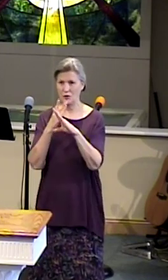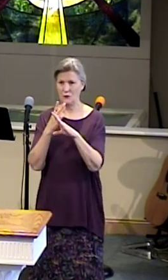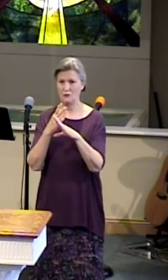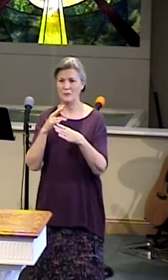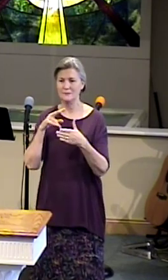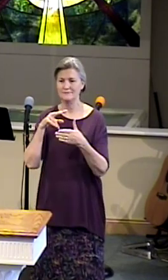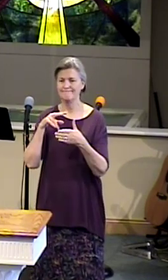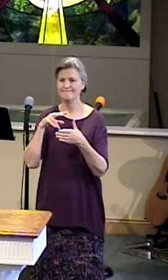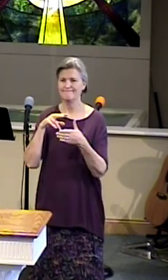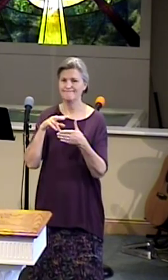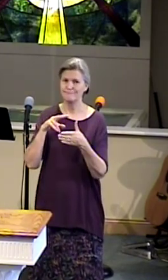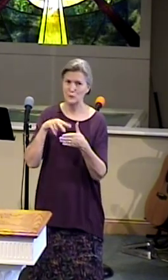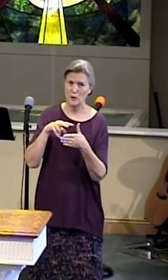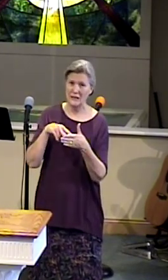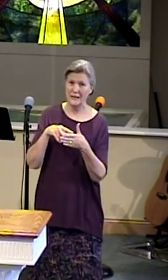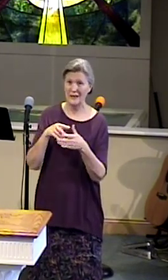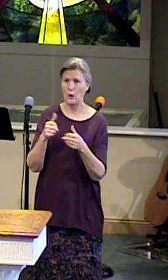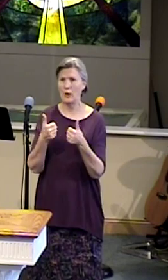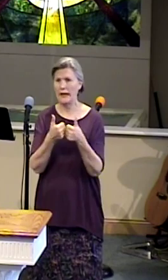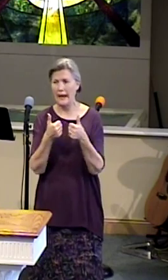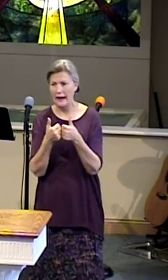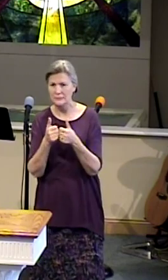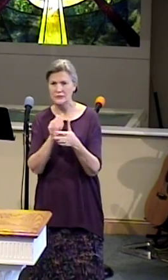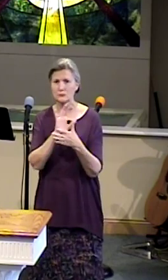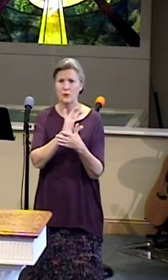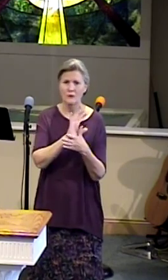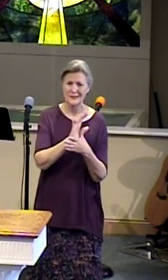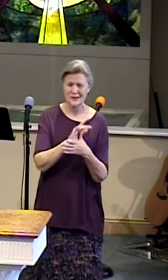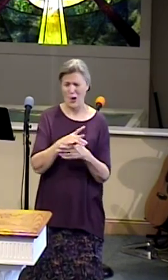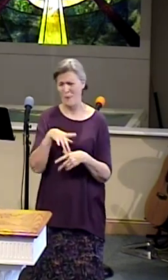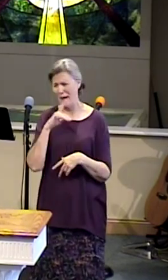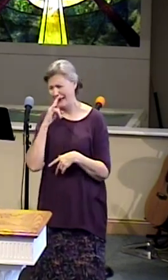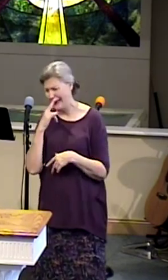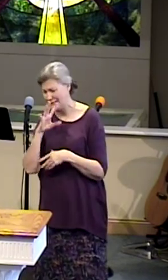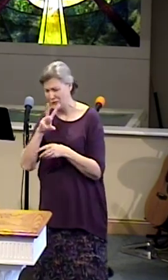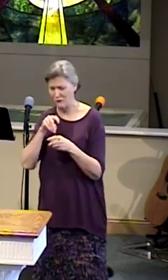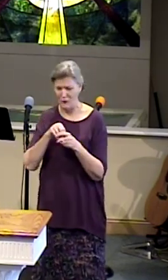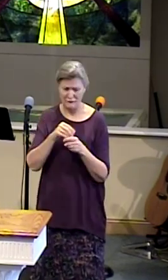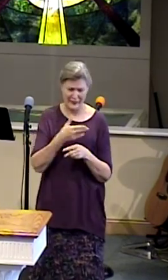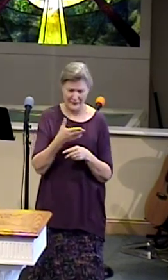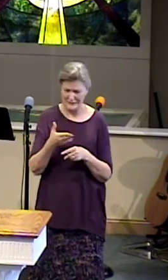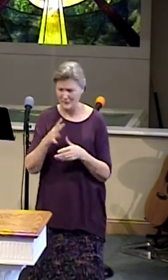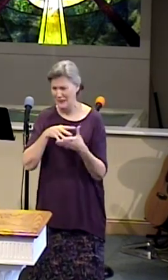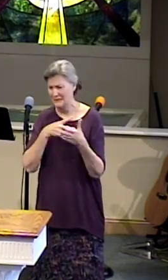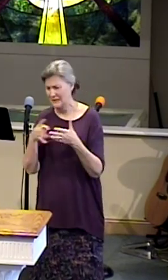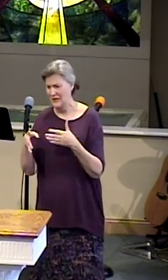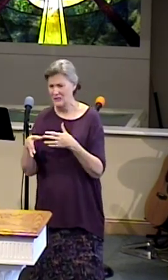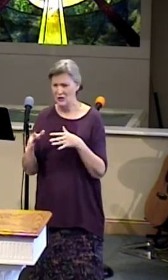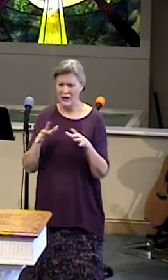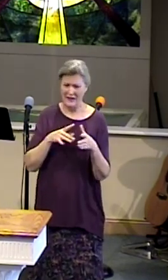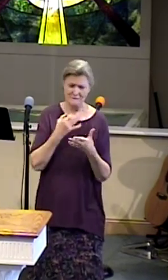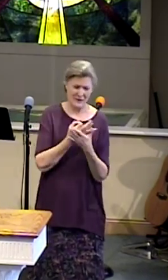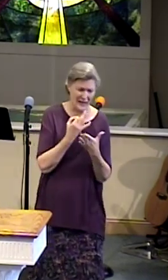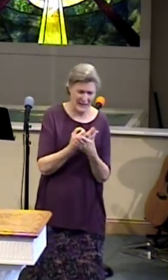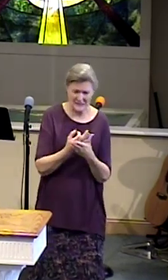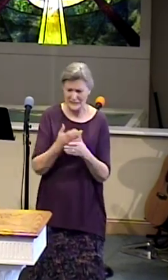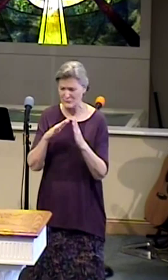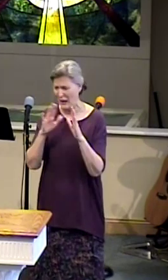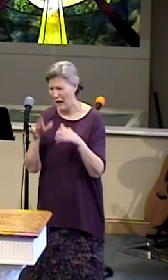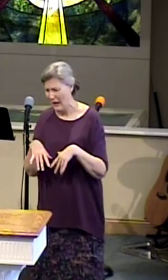What's stopping us? Well, my kids, they're in this and that, and this and that, and my schedule, and finances in my